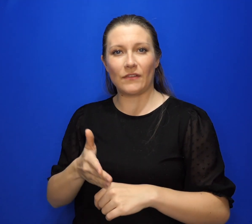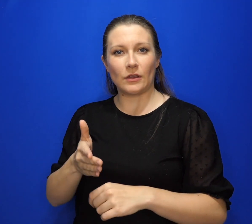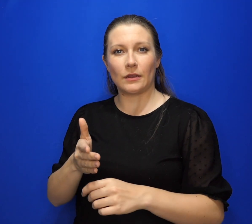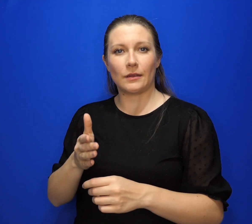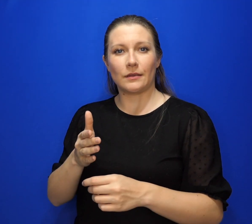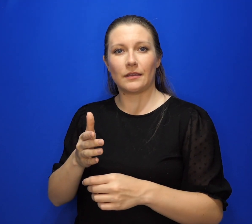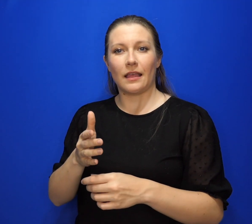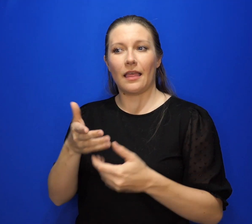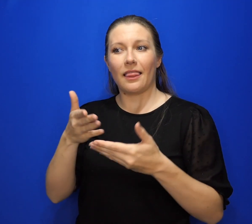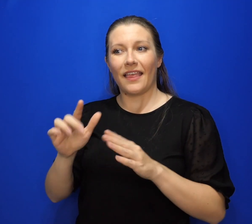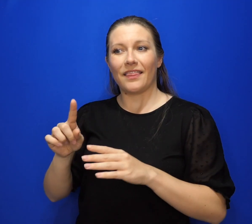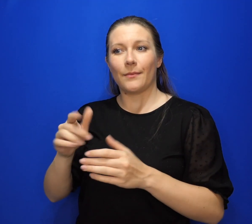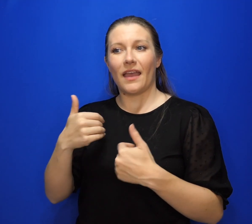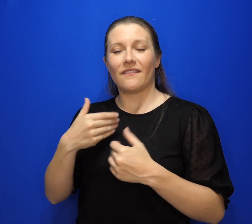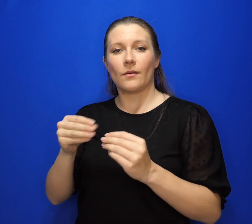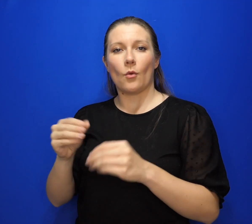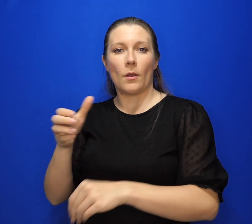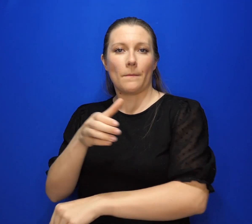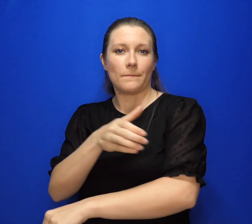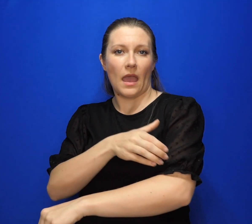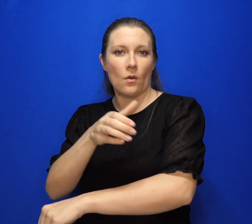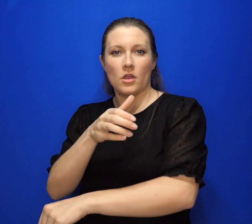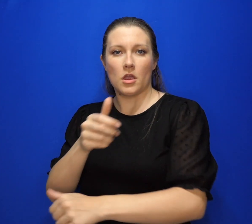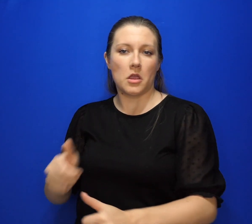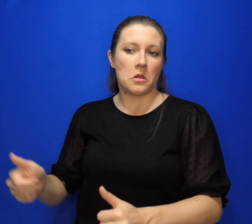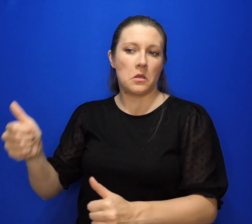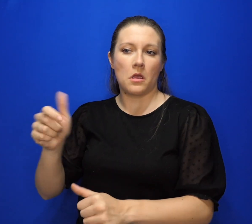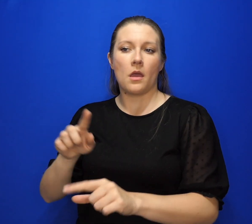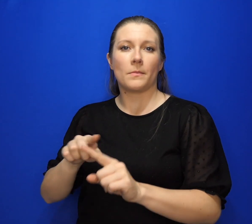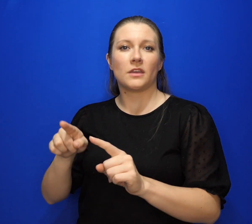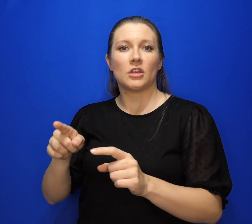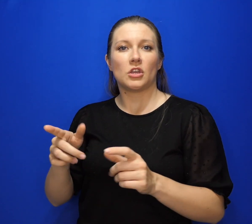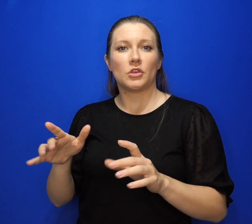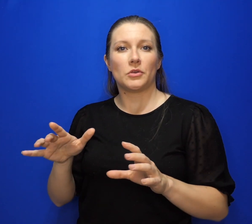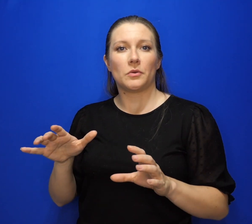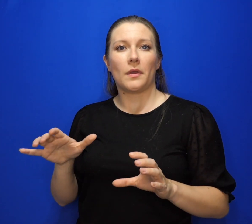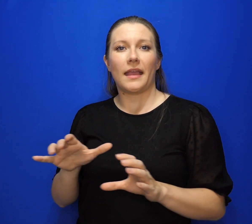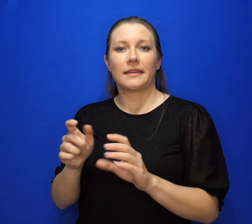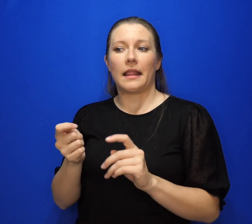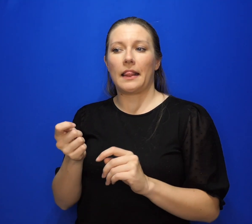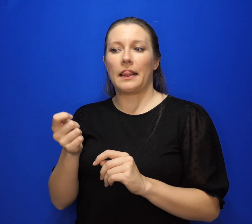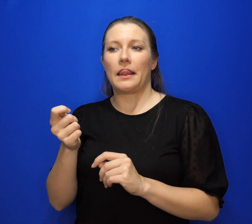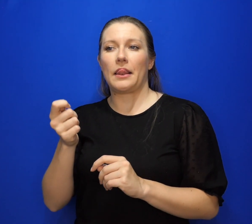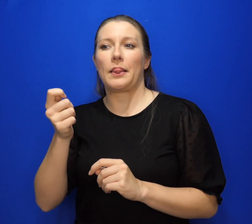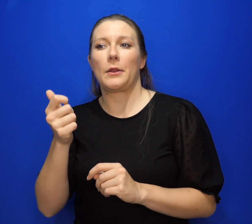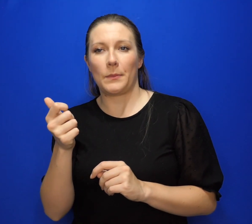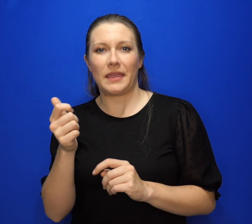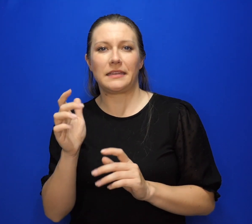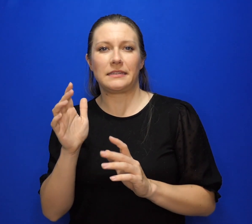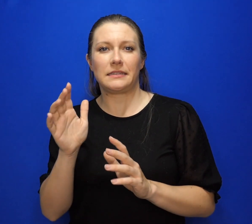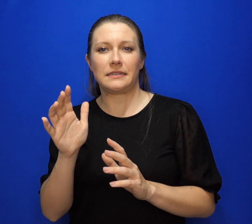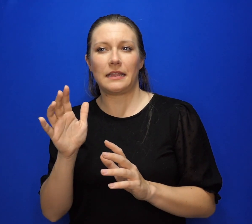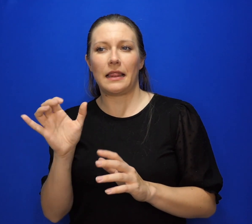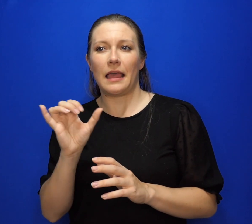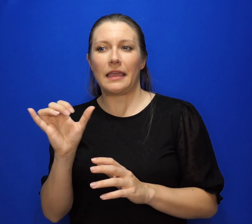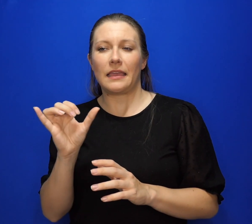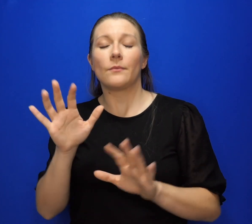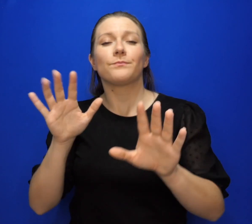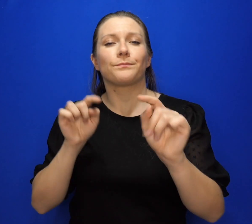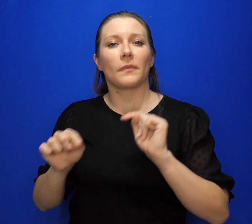somebody in like a power situation over you, but you do act a little referential towards them, a tiny bit. You know